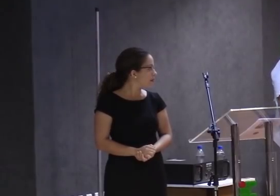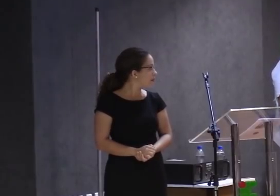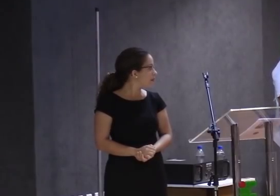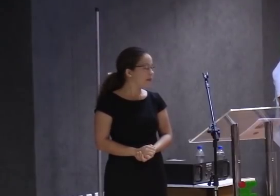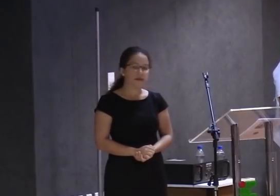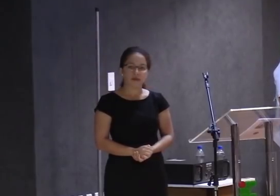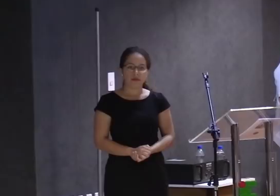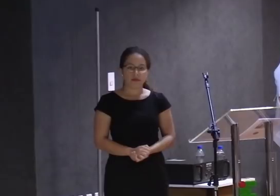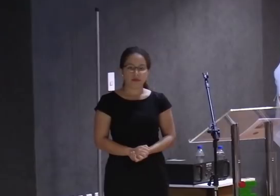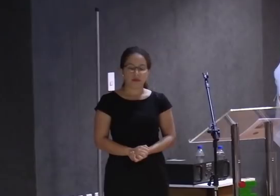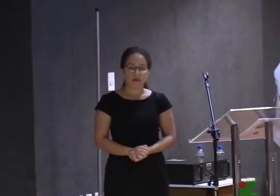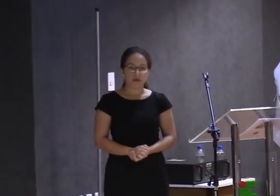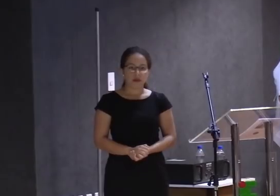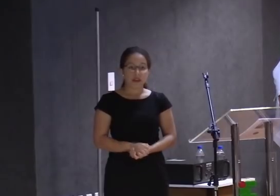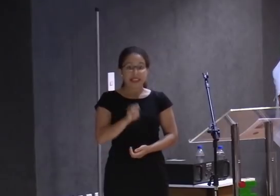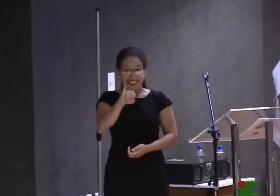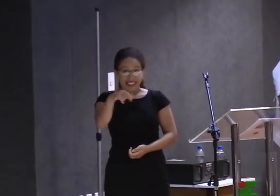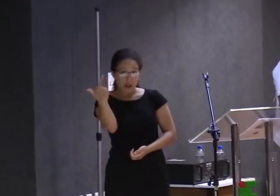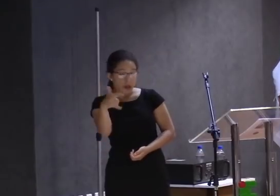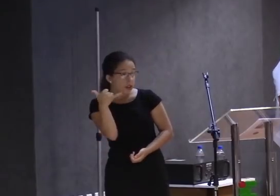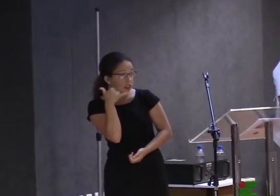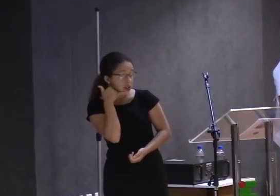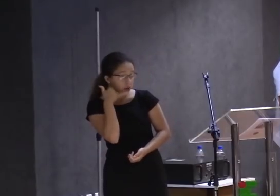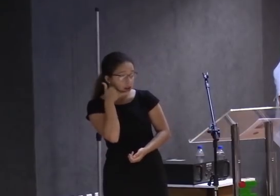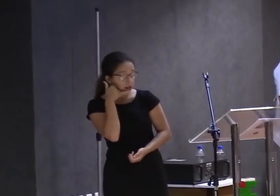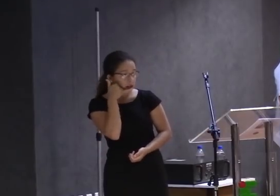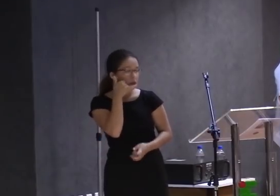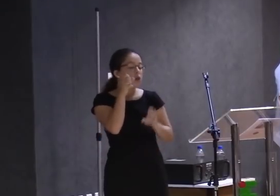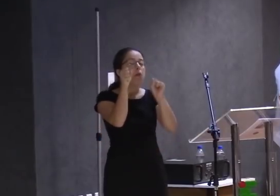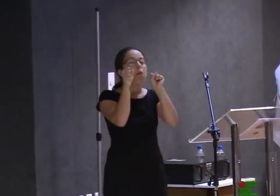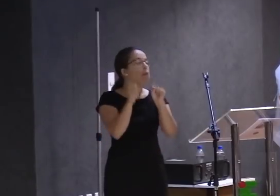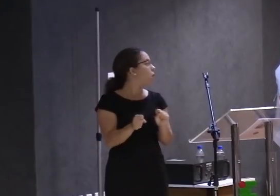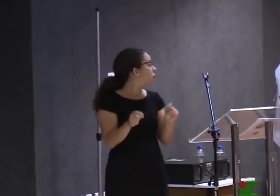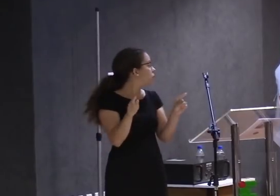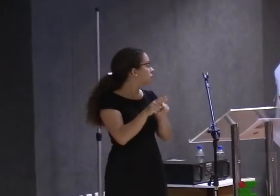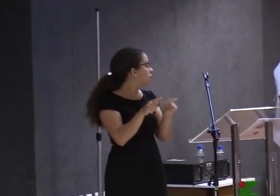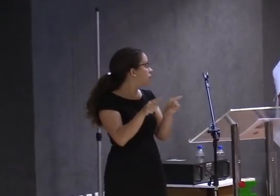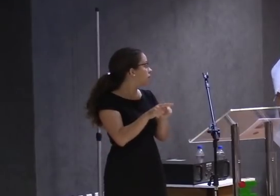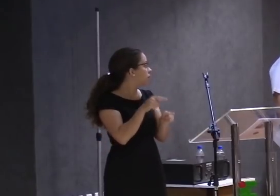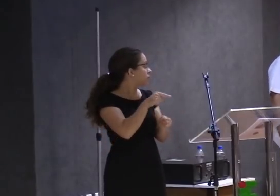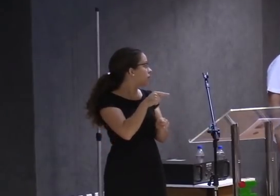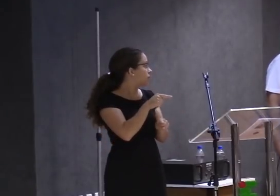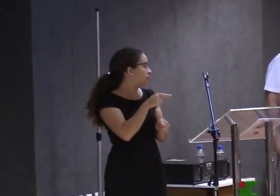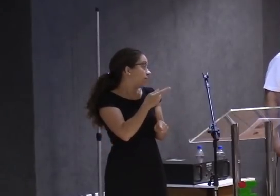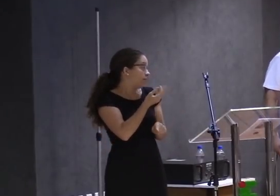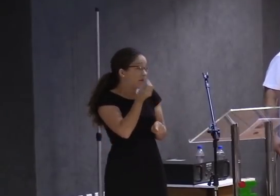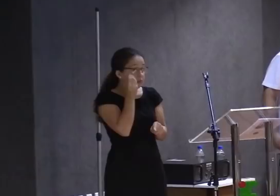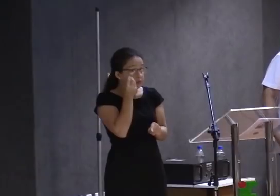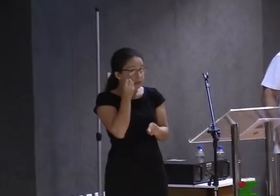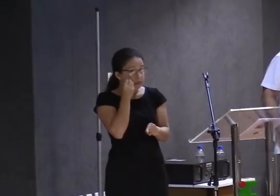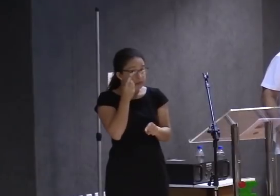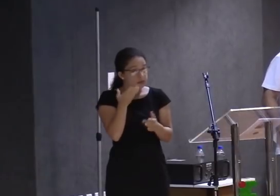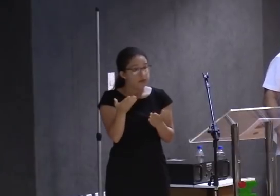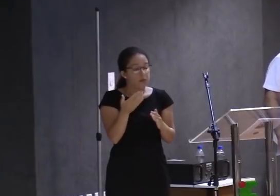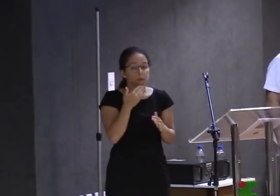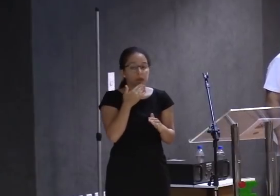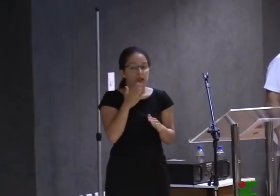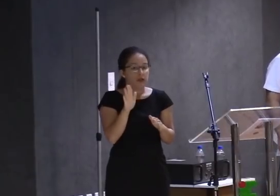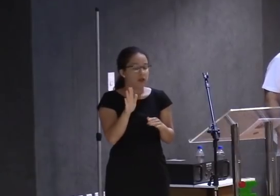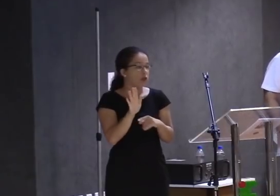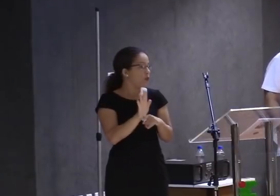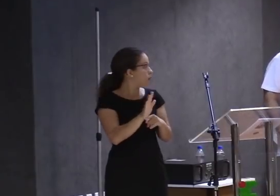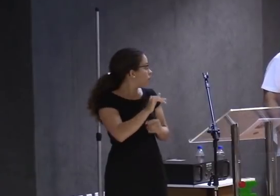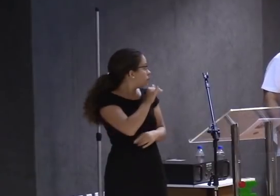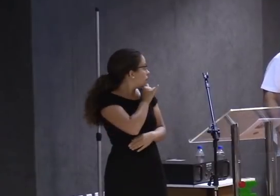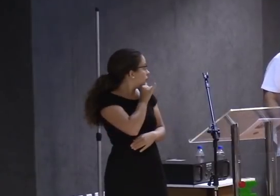If you don't have your smartphone with you, you can also work as a team with another one who has. Se você não está com seu